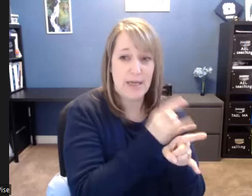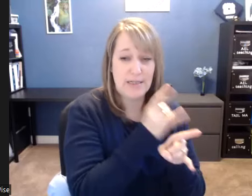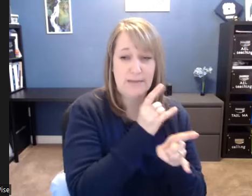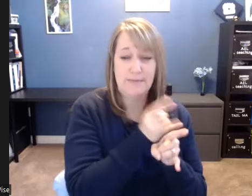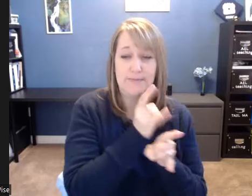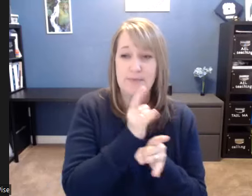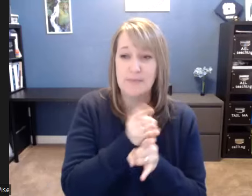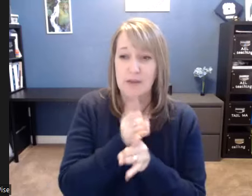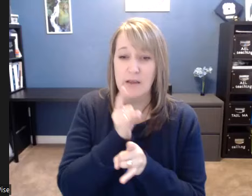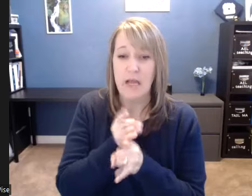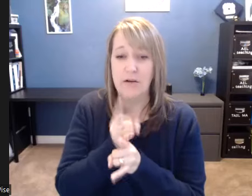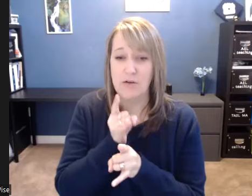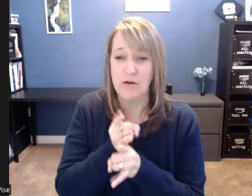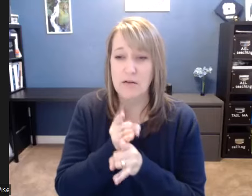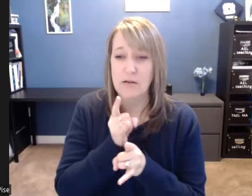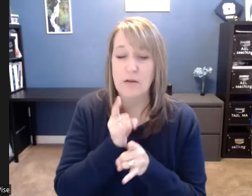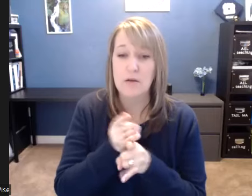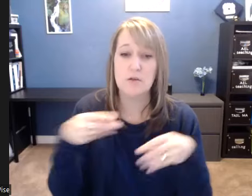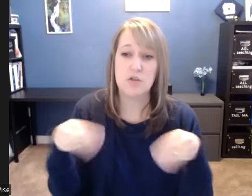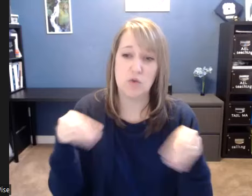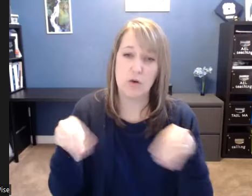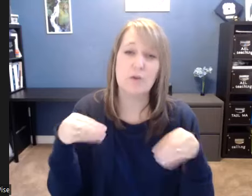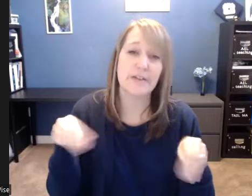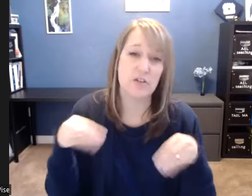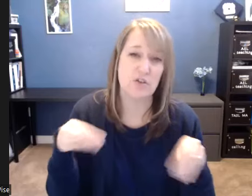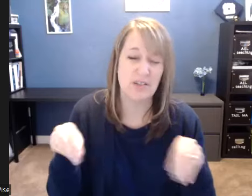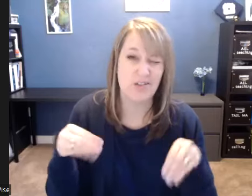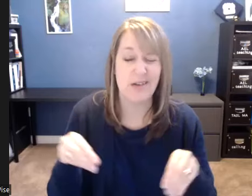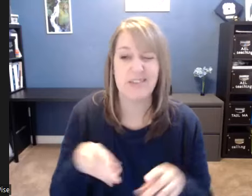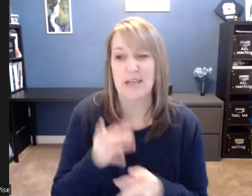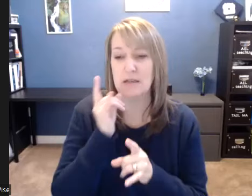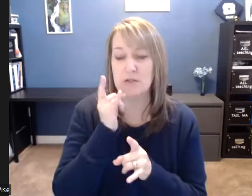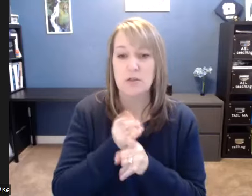hit. Alcohol store or liquor store is usually how we say it in English.